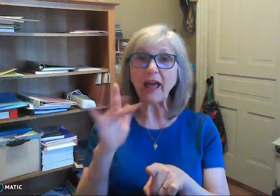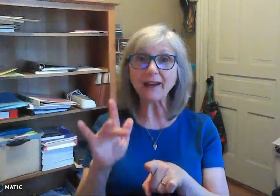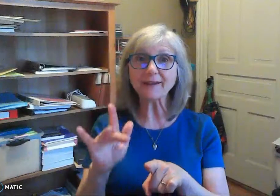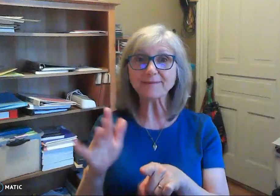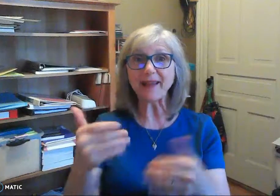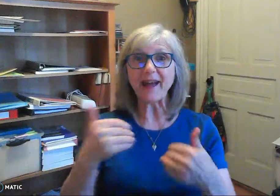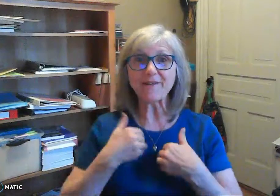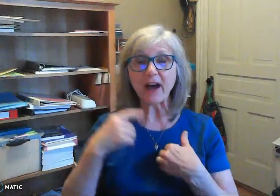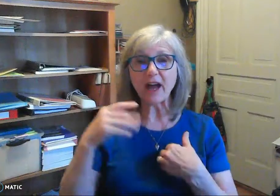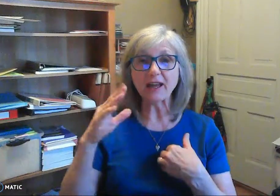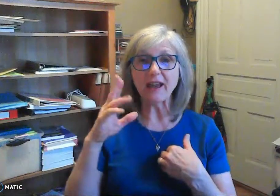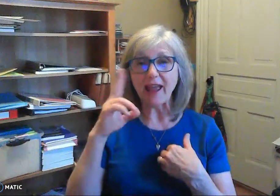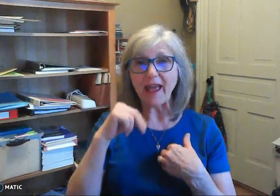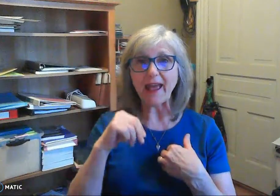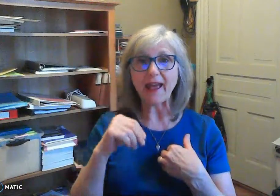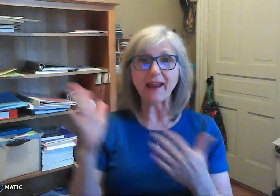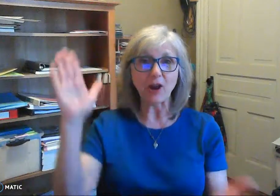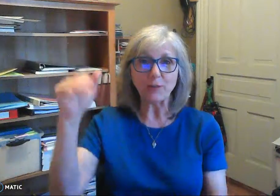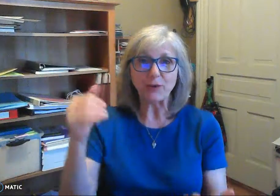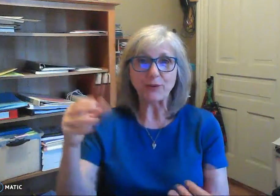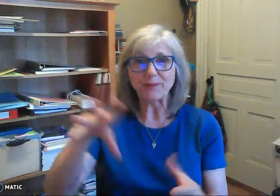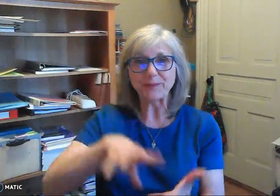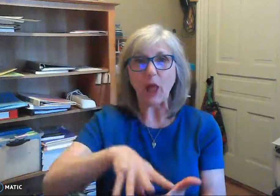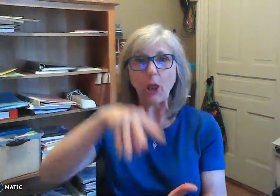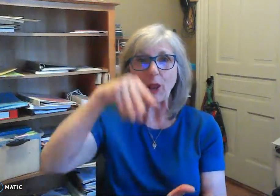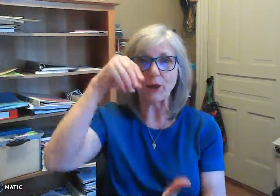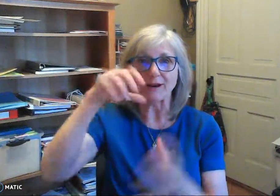good luck, have fun, and I hope you learn.